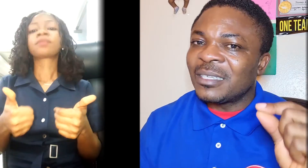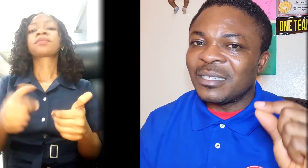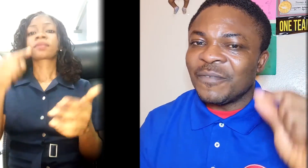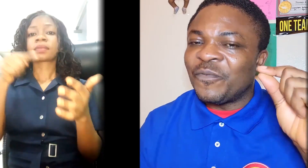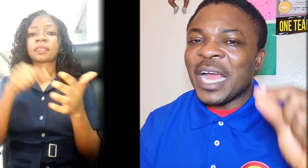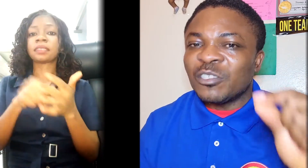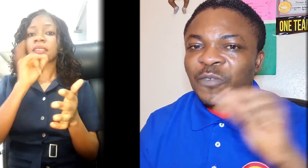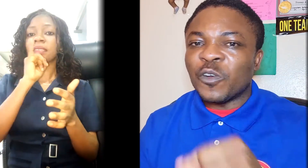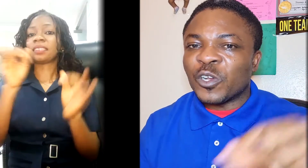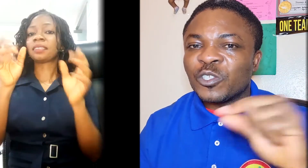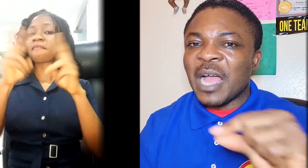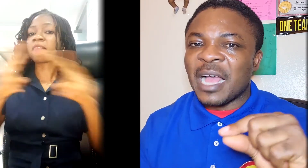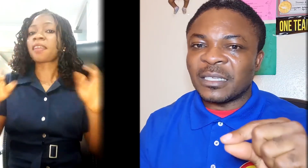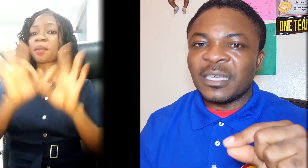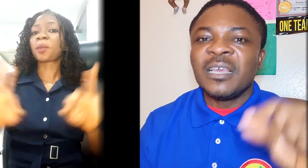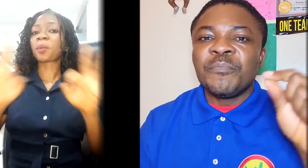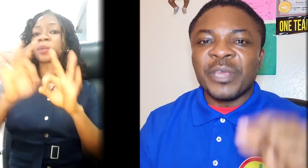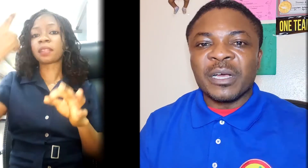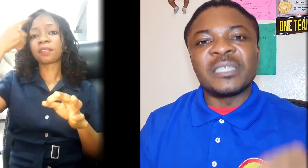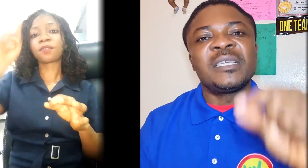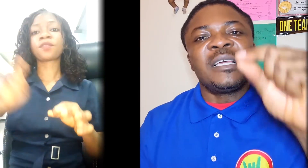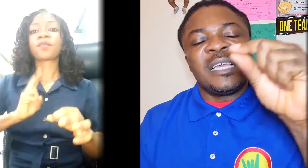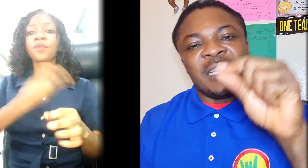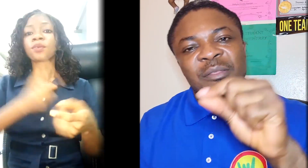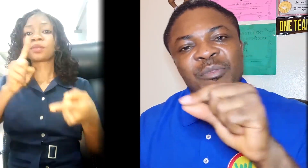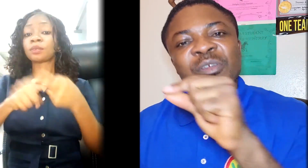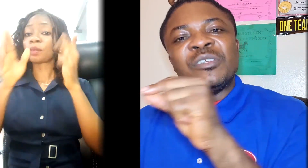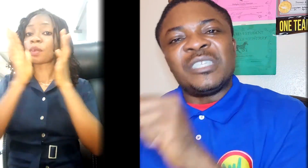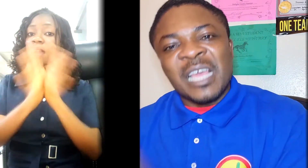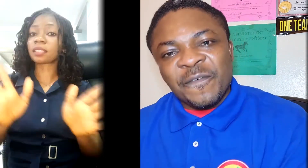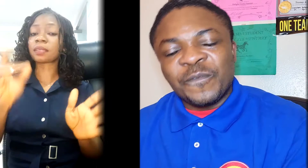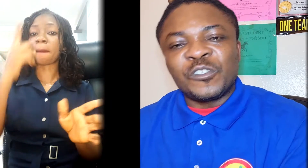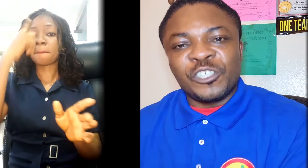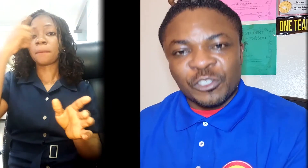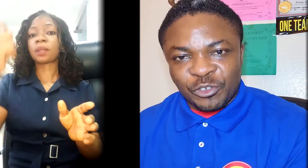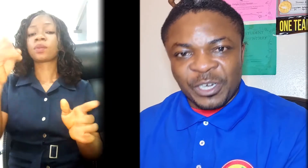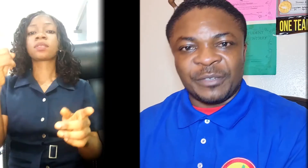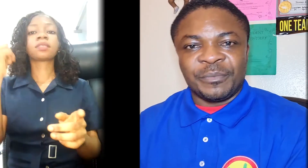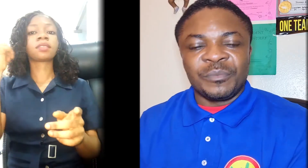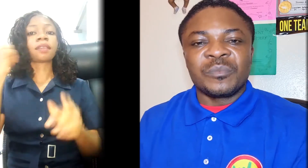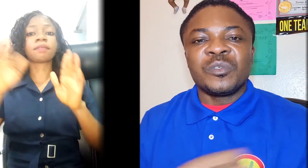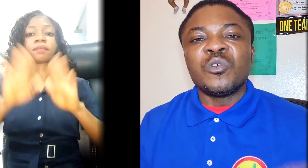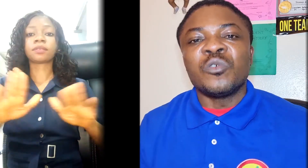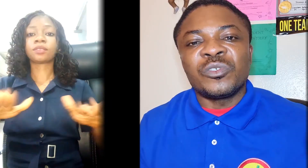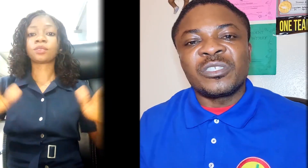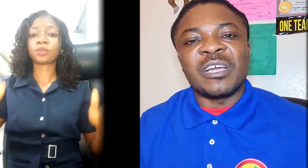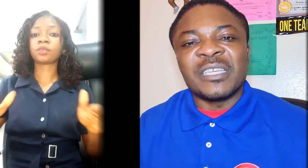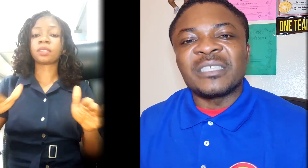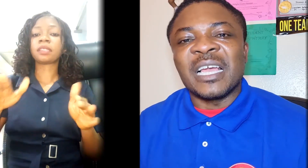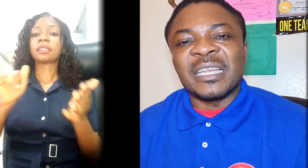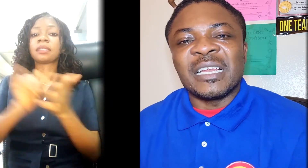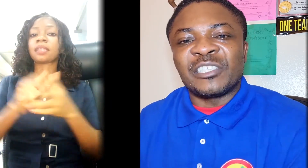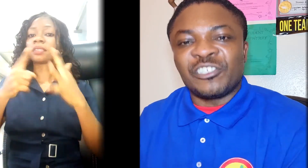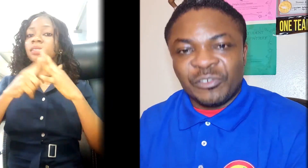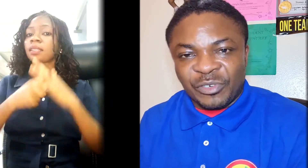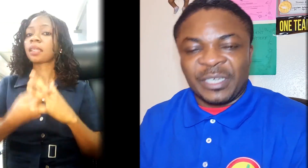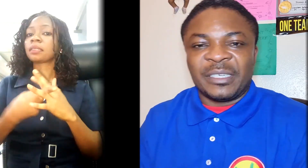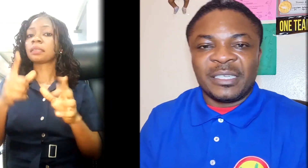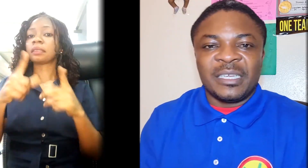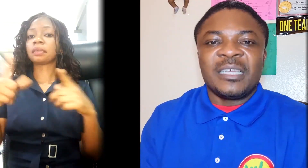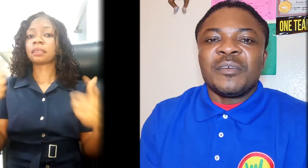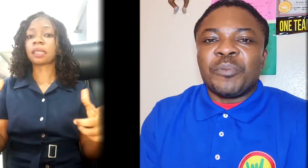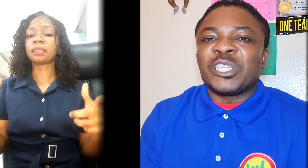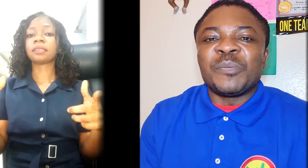This is vital for us to ask, because the deaf children who started signing as